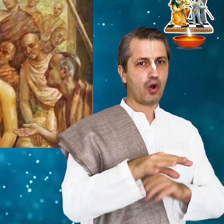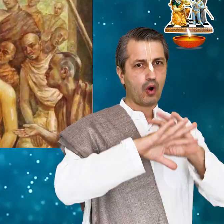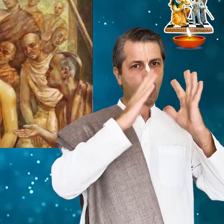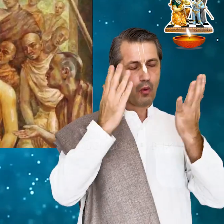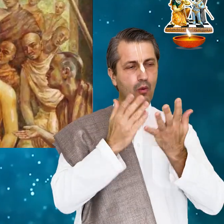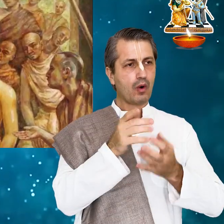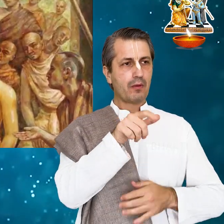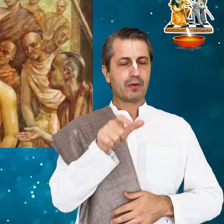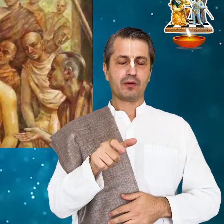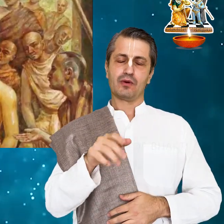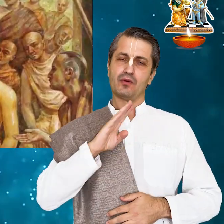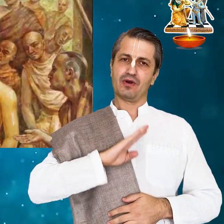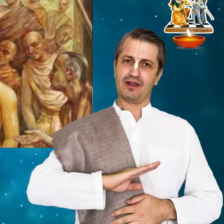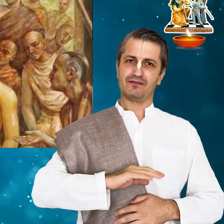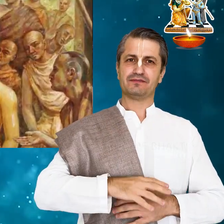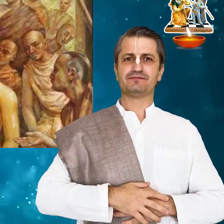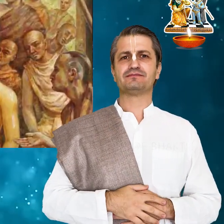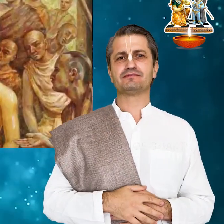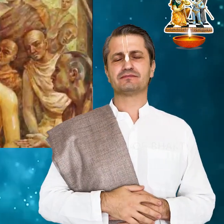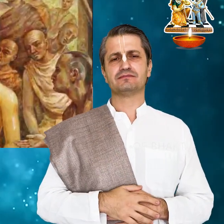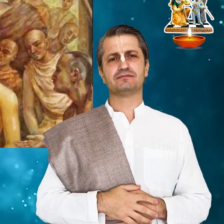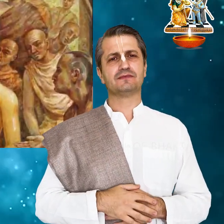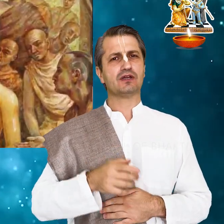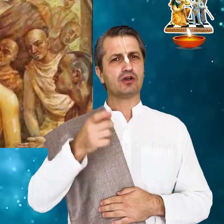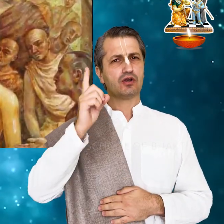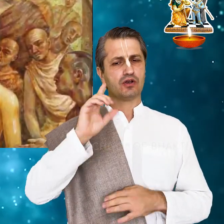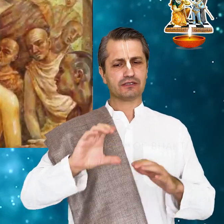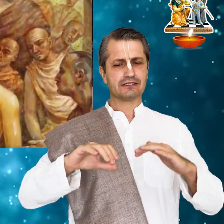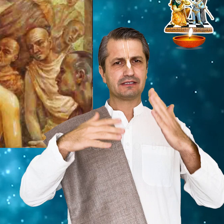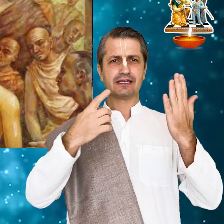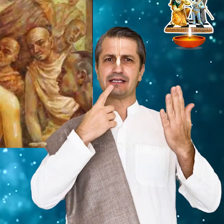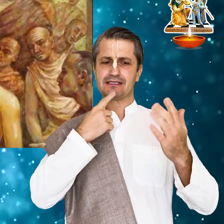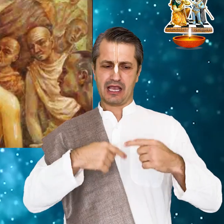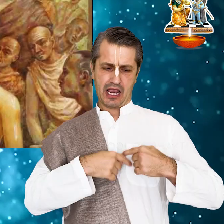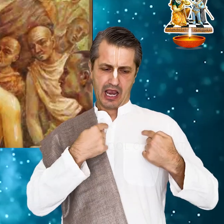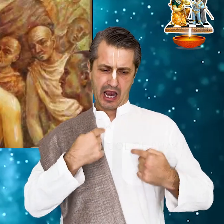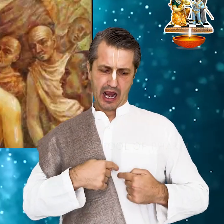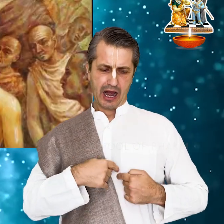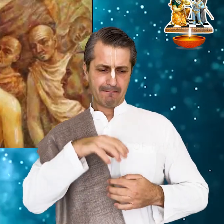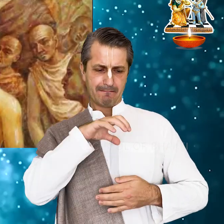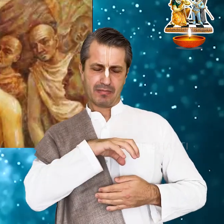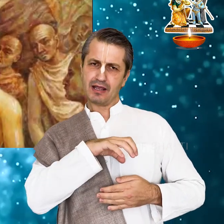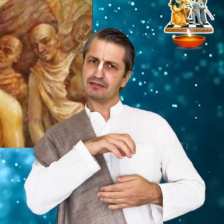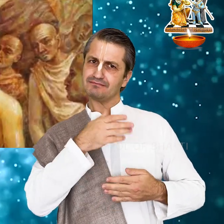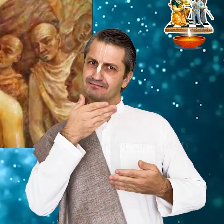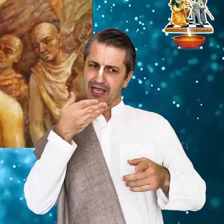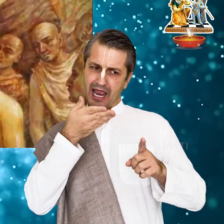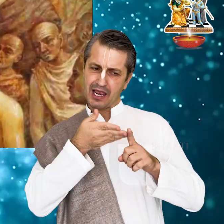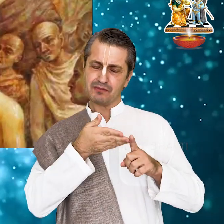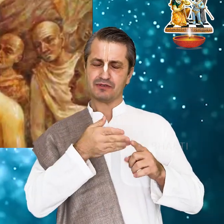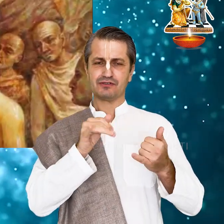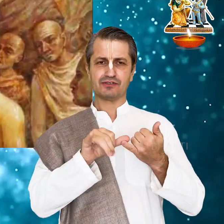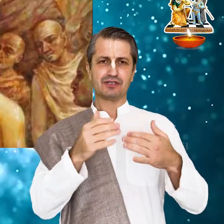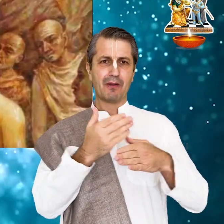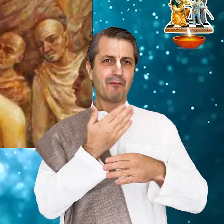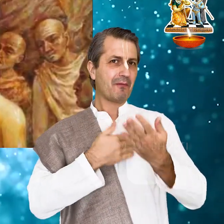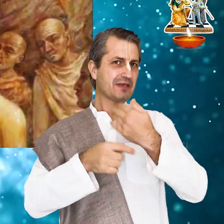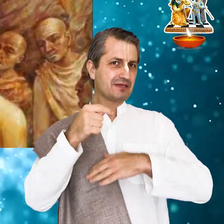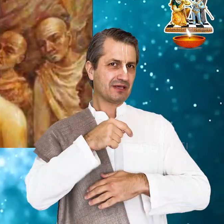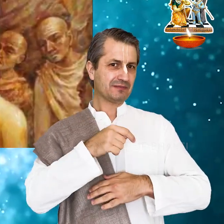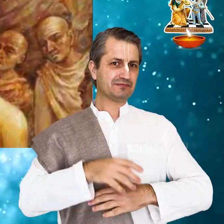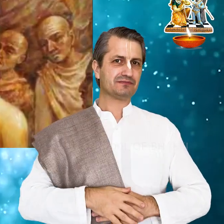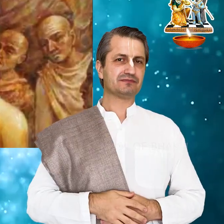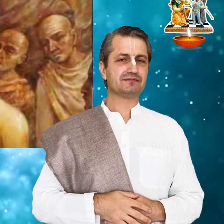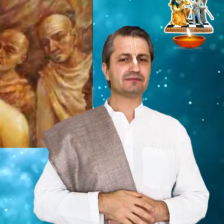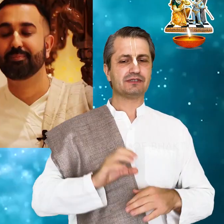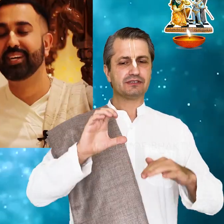are fruits within our heart that Krishna enjoys whilst he's there, and these fruits are our propensity to serve him and